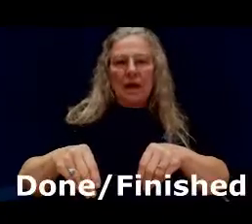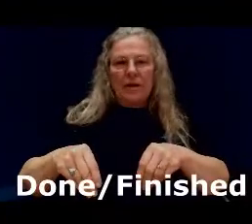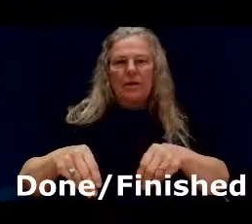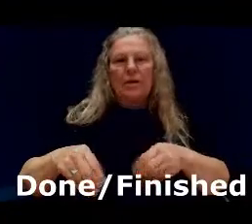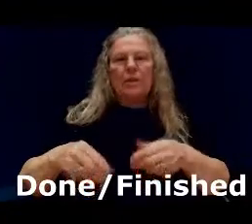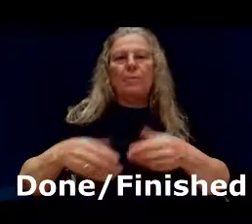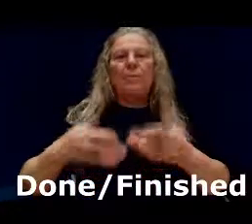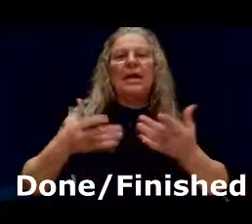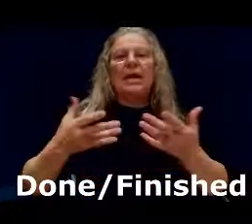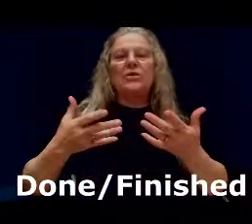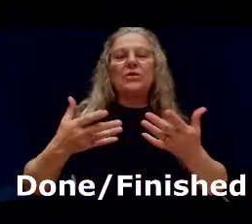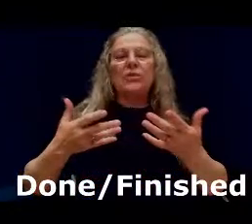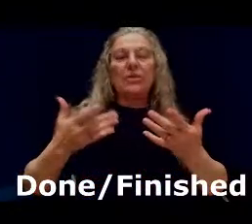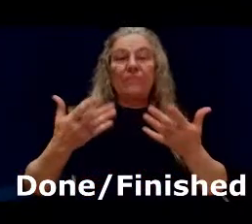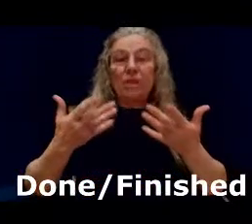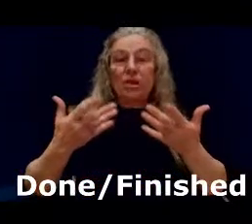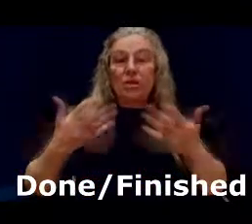Done, meaning to be finished.